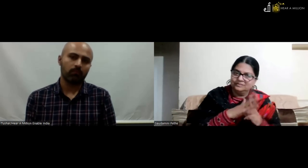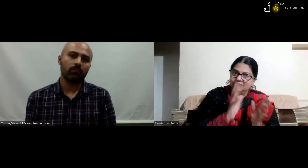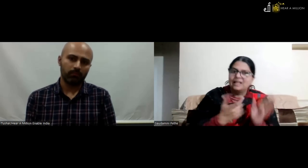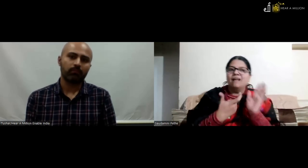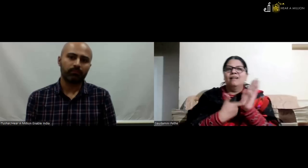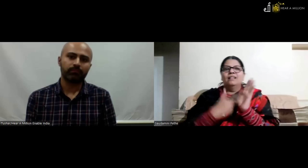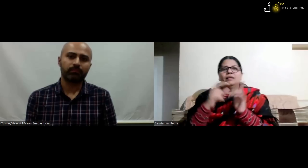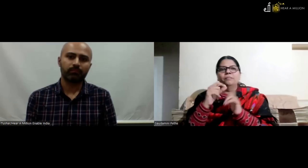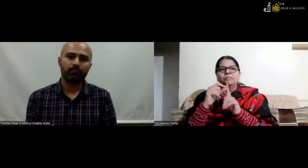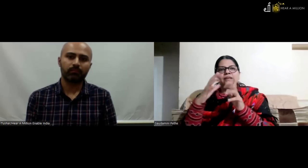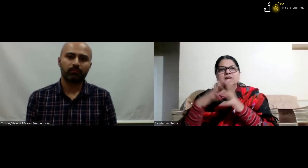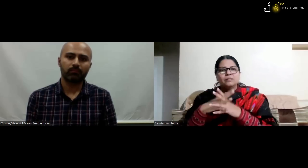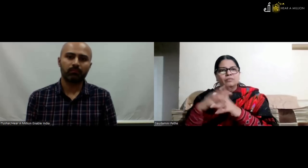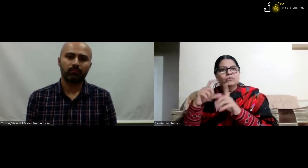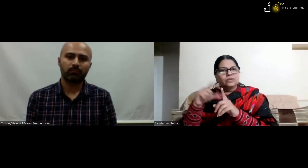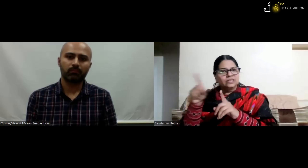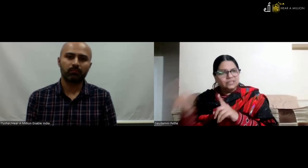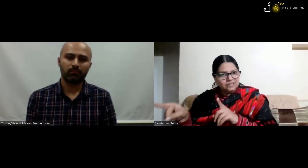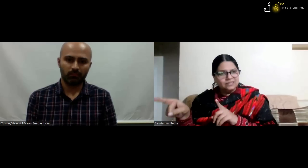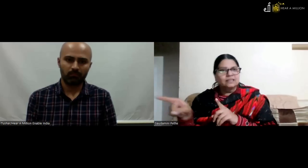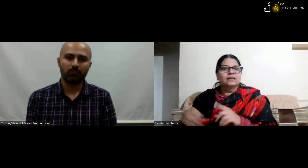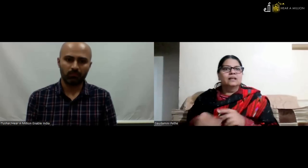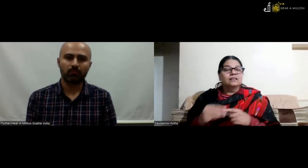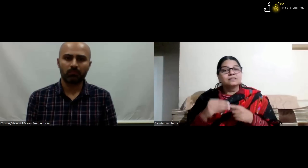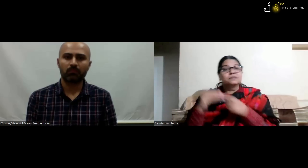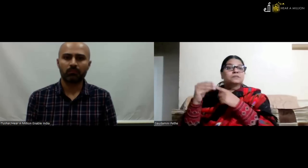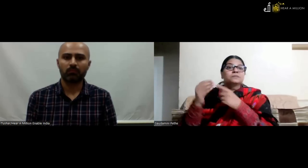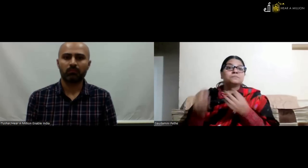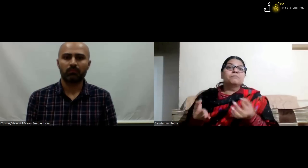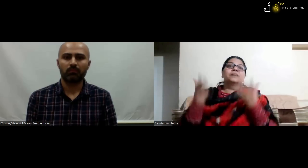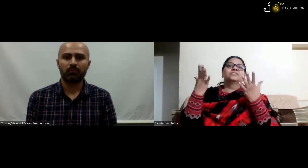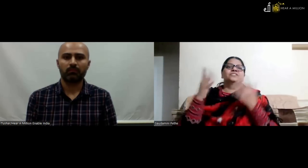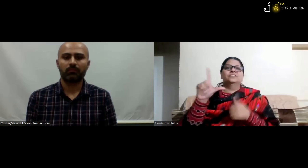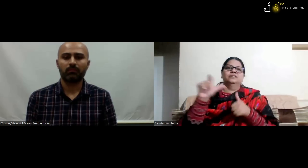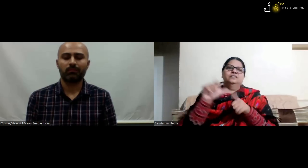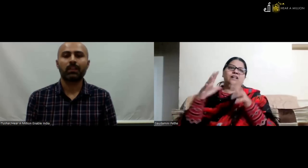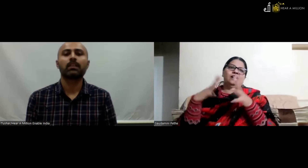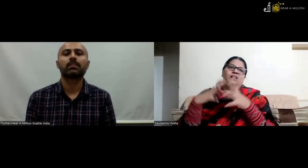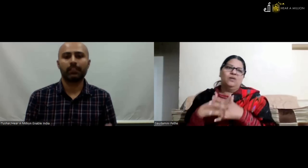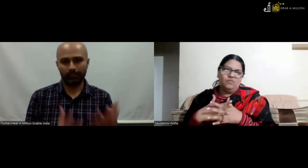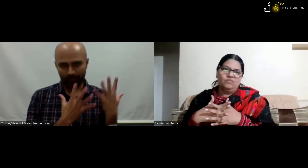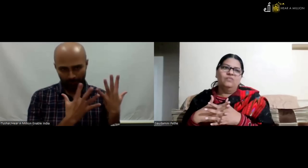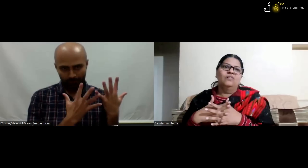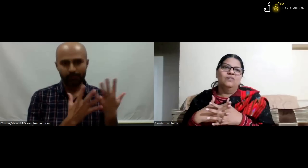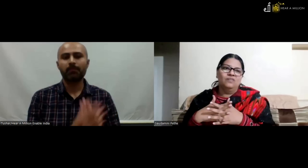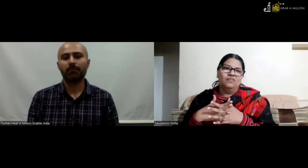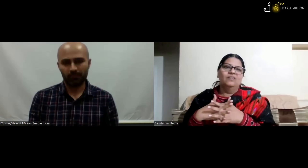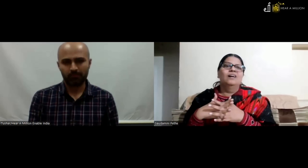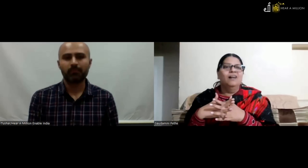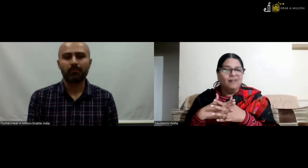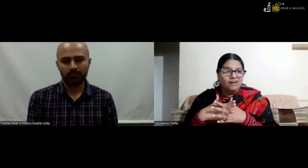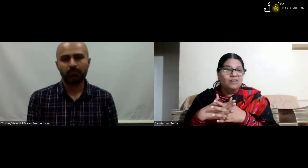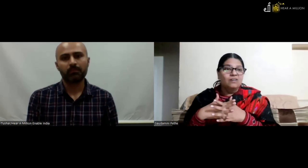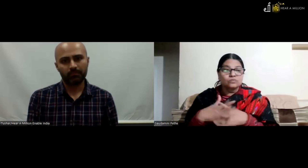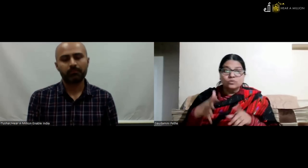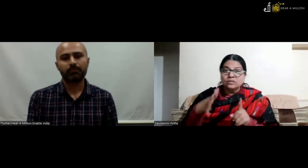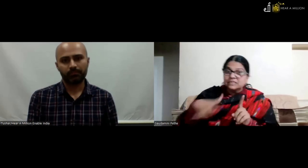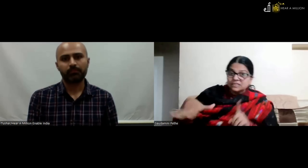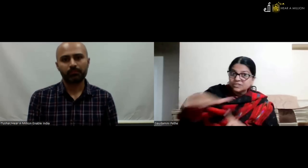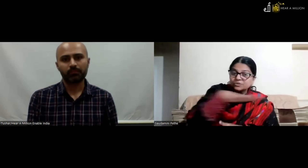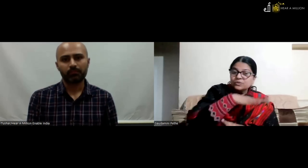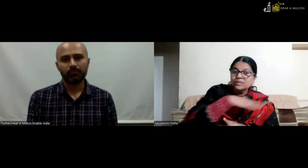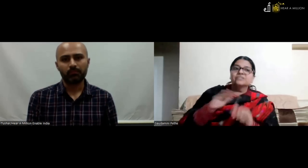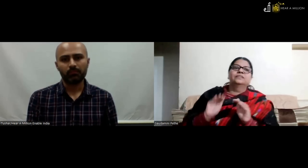my perspective, the MVA is a general act, okay, but RPWD, it's a special law for persons